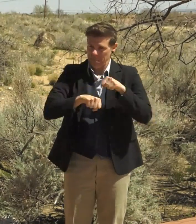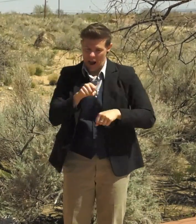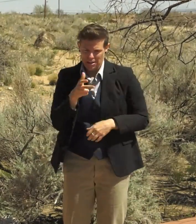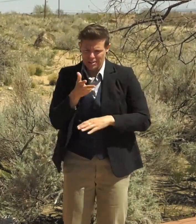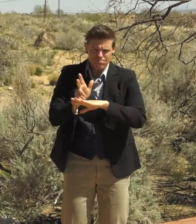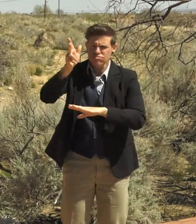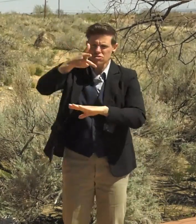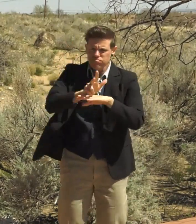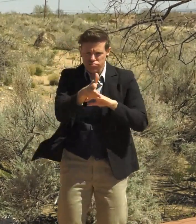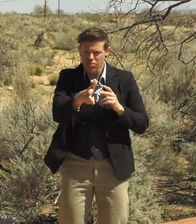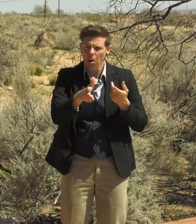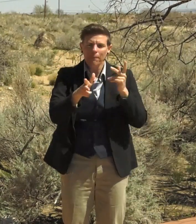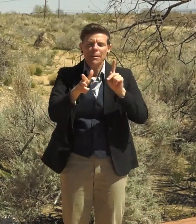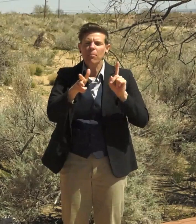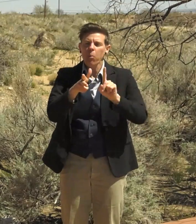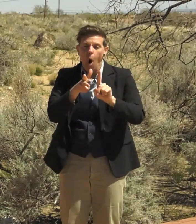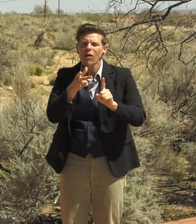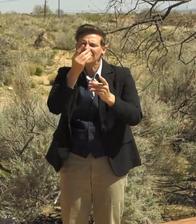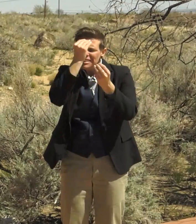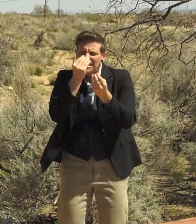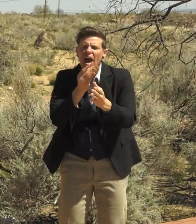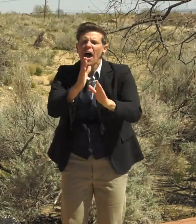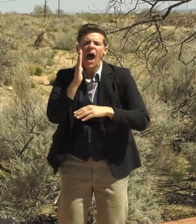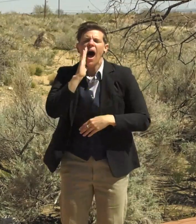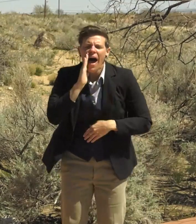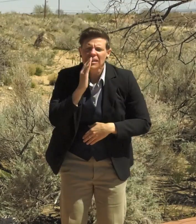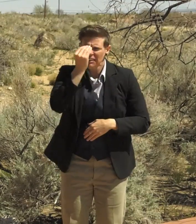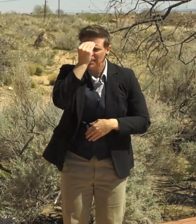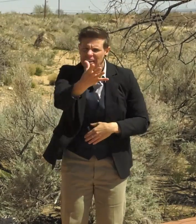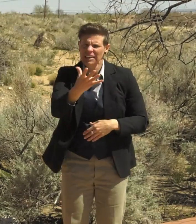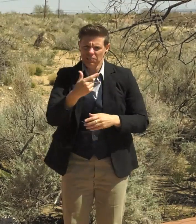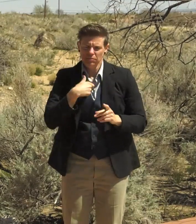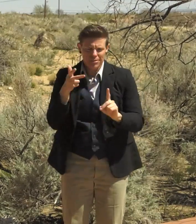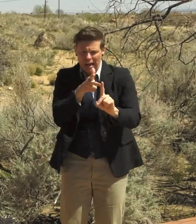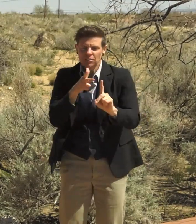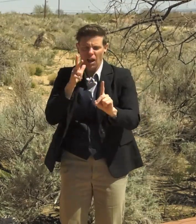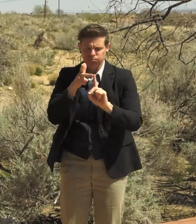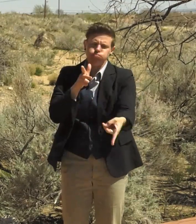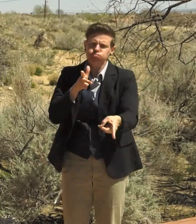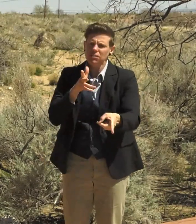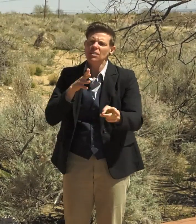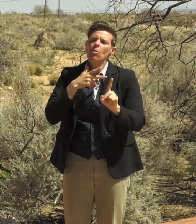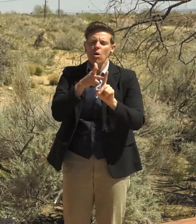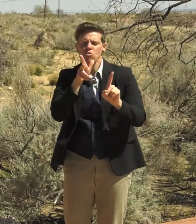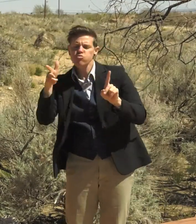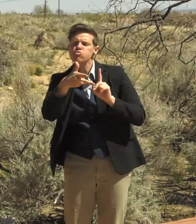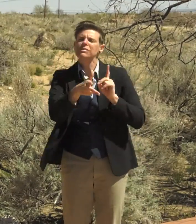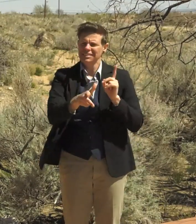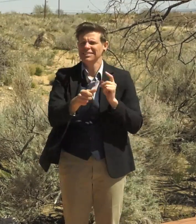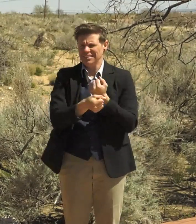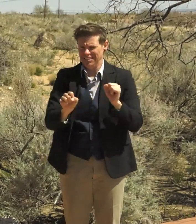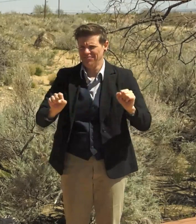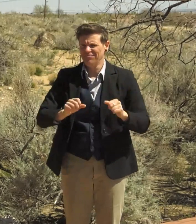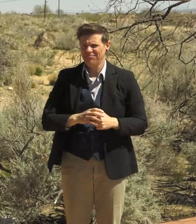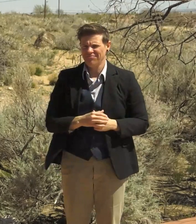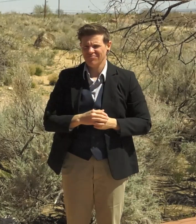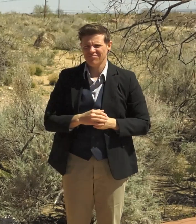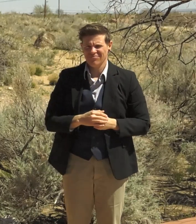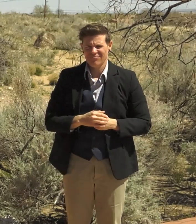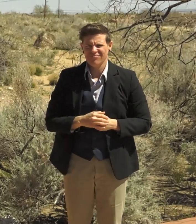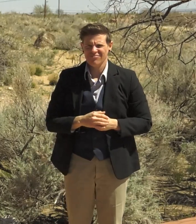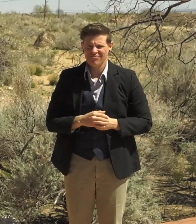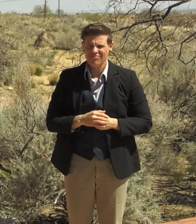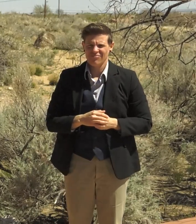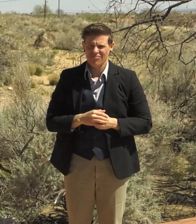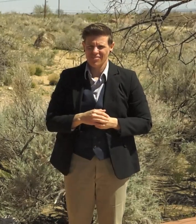if needed. And I also want to remind you that you can't mountain bike everywhere. The Petroglyph National Monument is closed to mountain bikers,